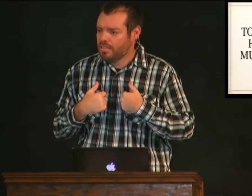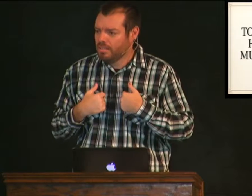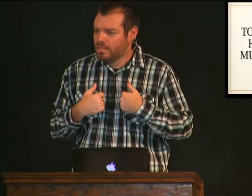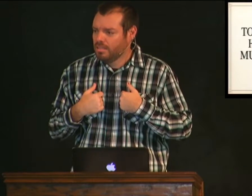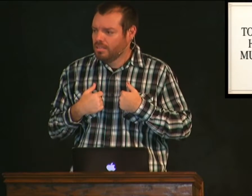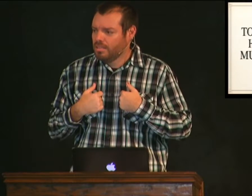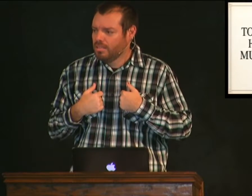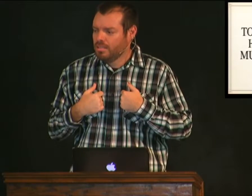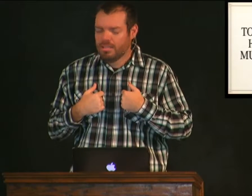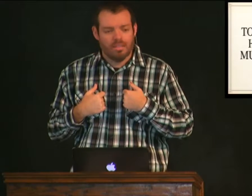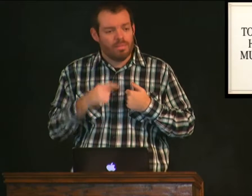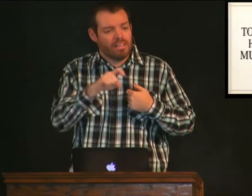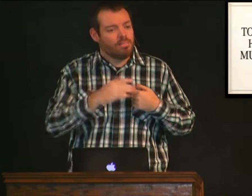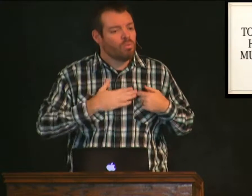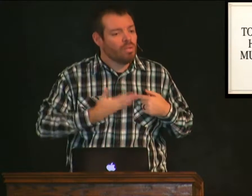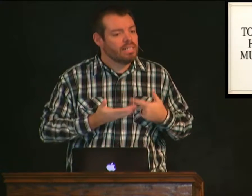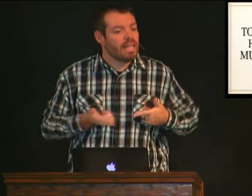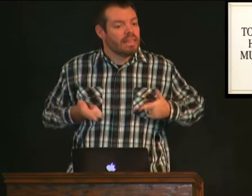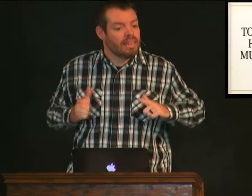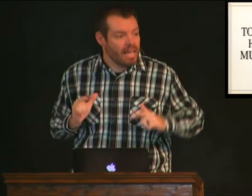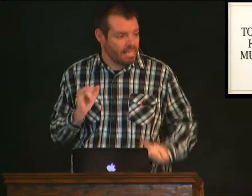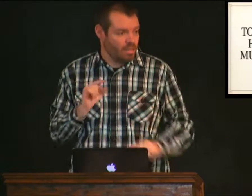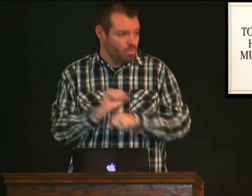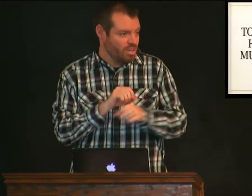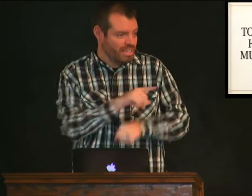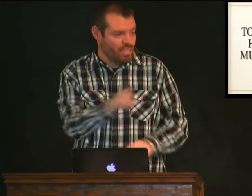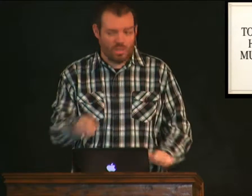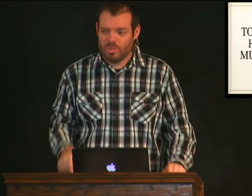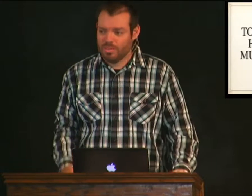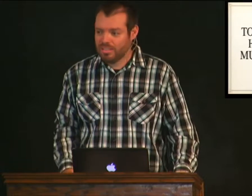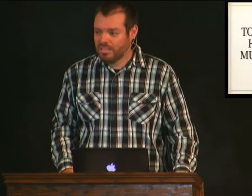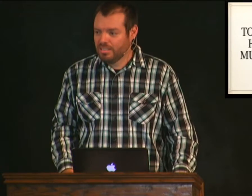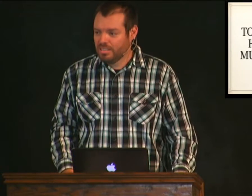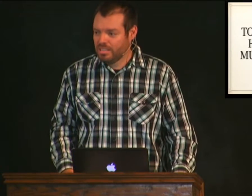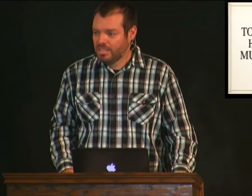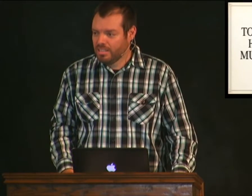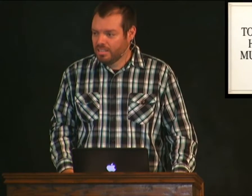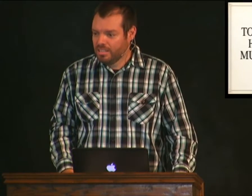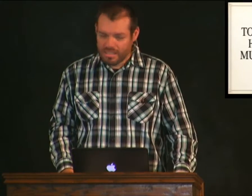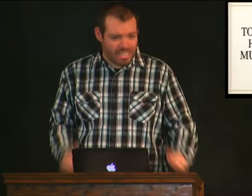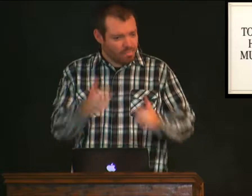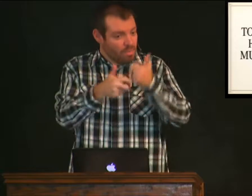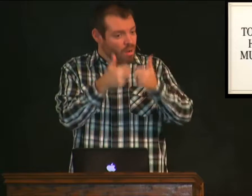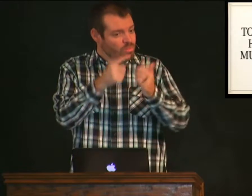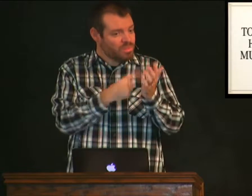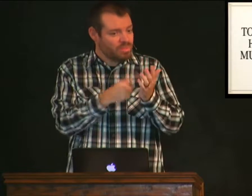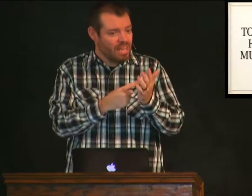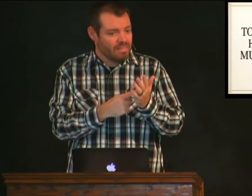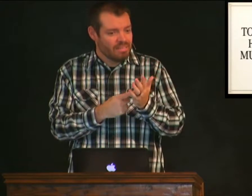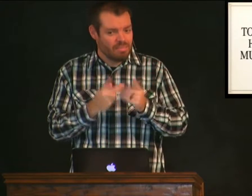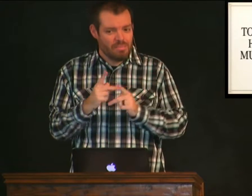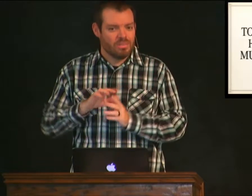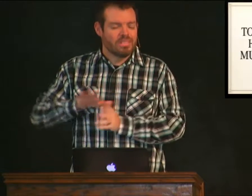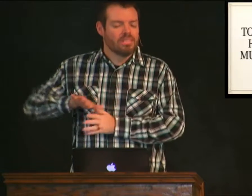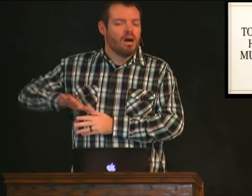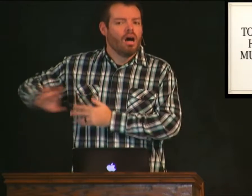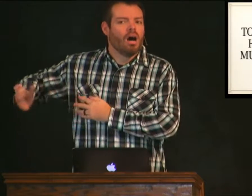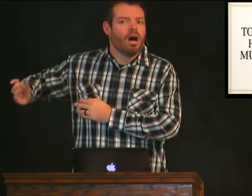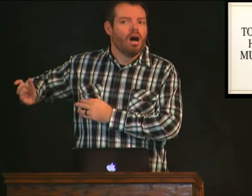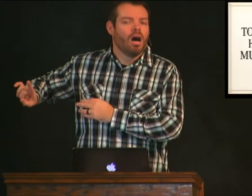me. We have to be willing to let it work in you. That's the problem sometimes.